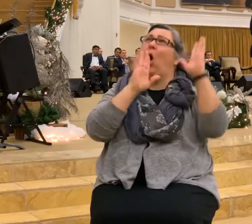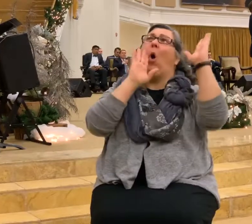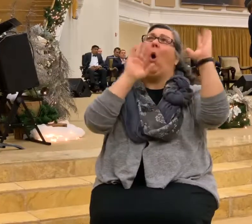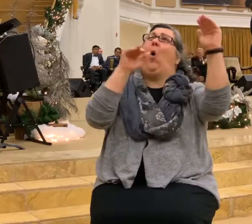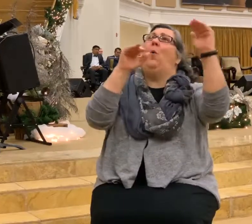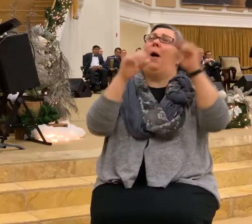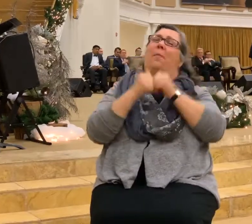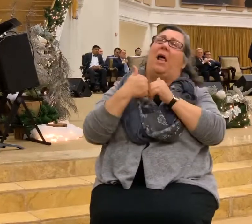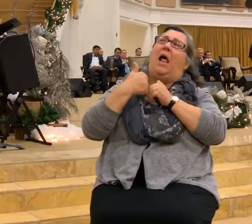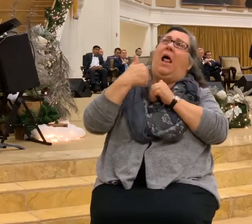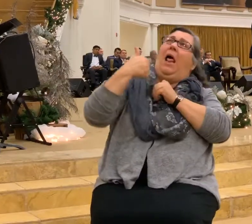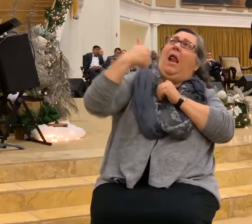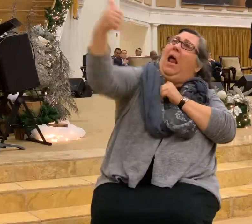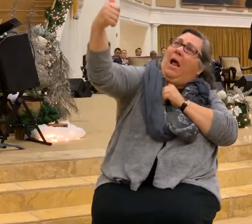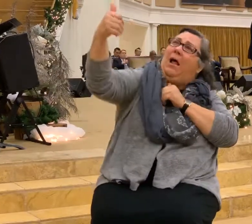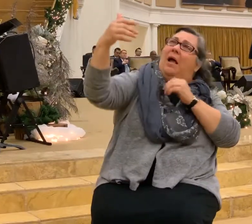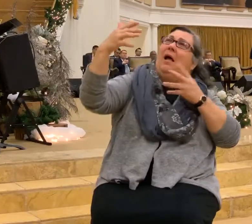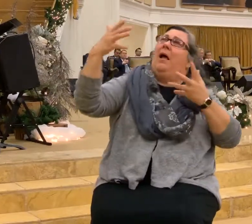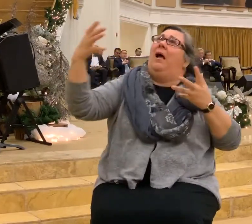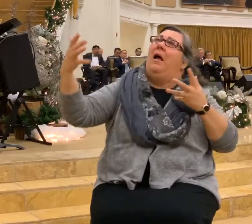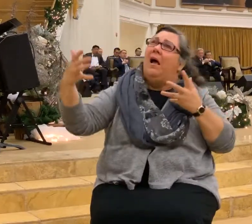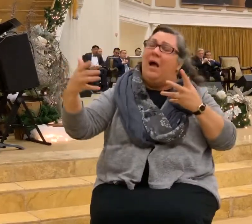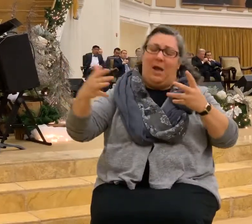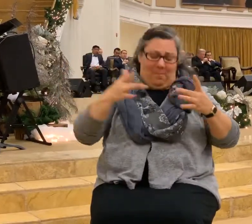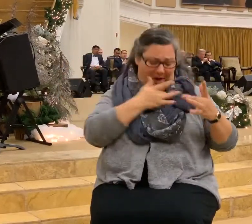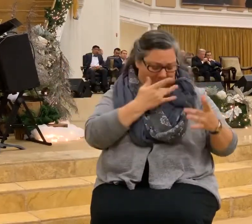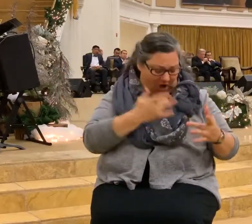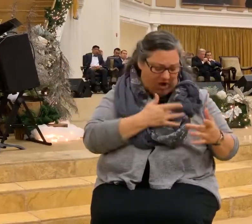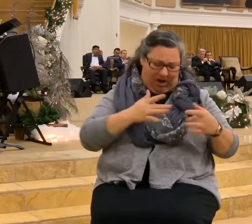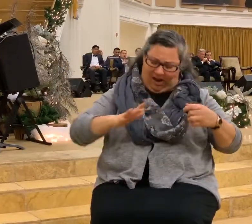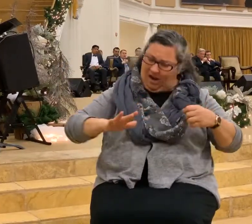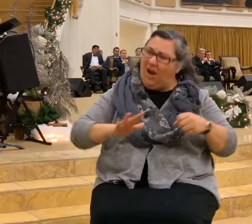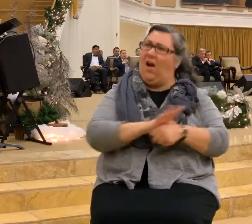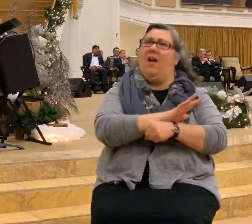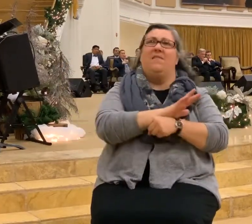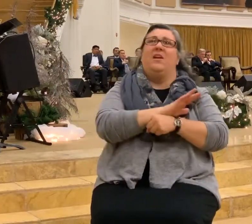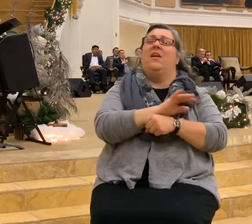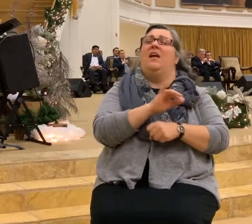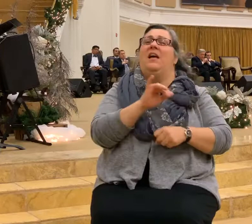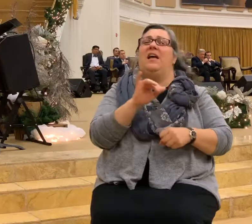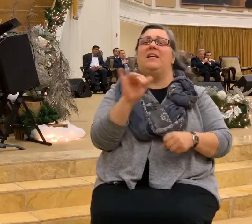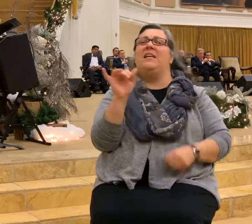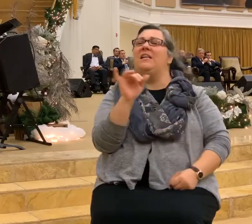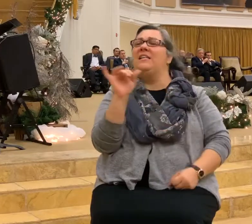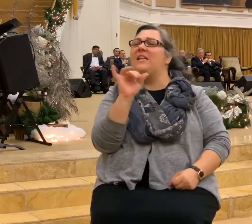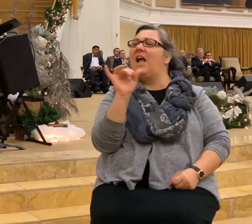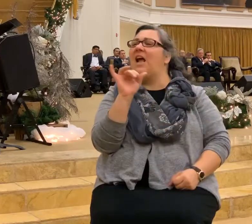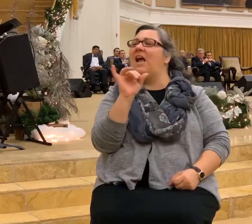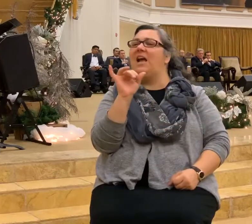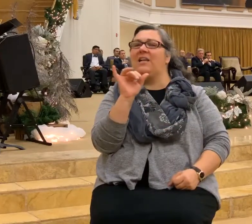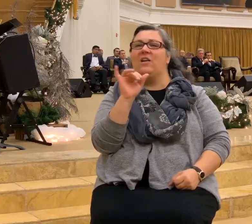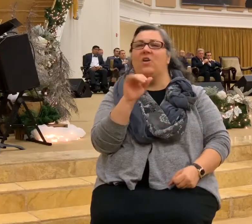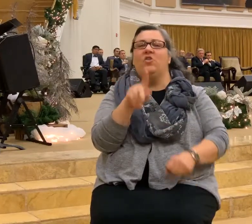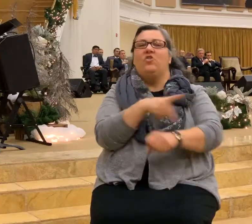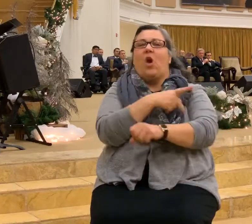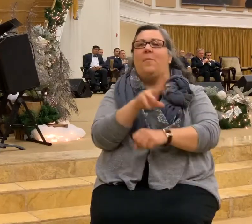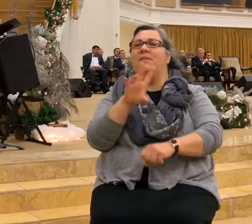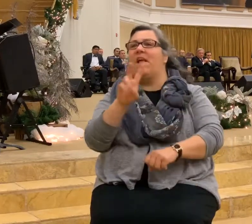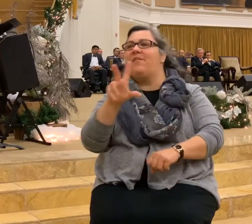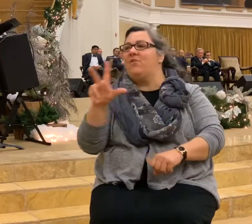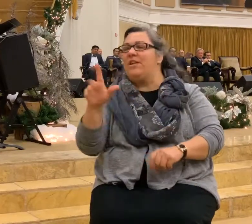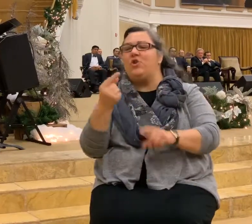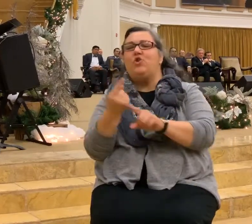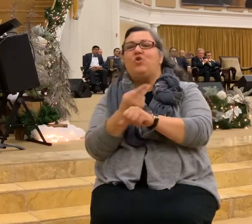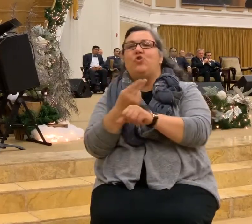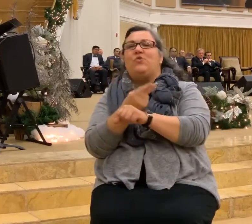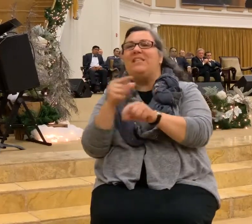distant. I'm separated. And my heart has been covered. It's like Psalm 73 uses the same word,